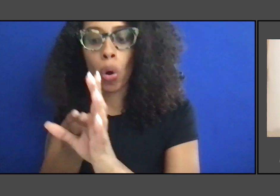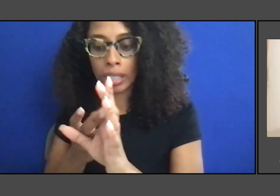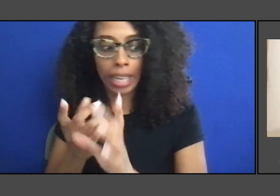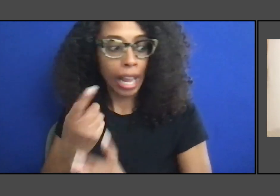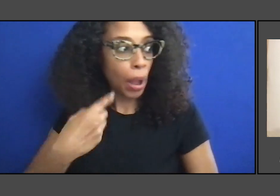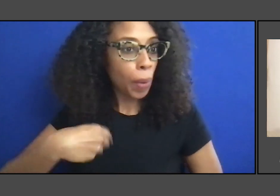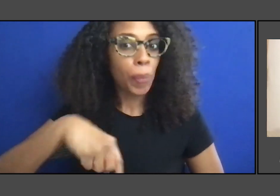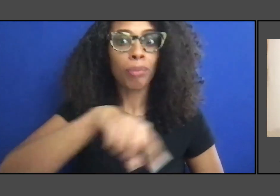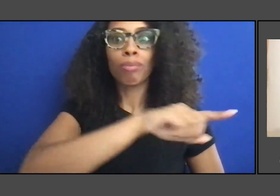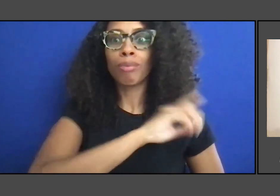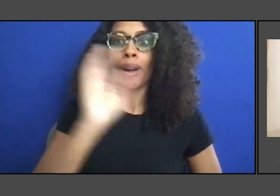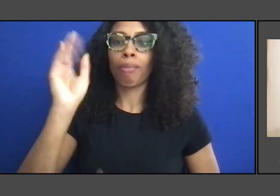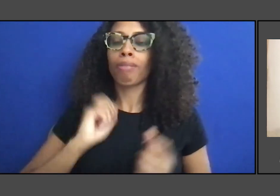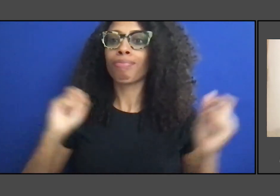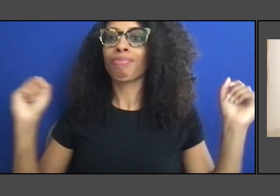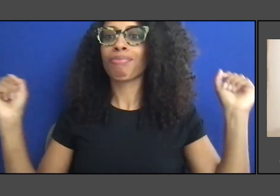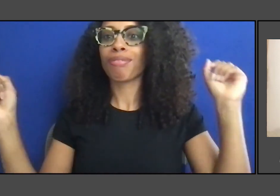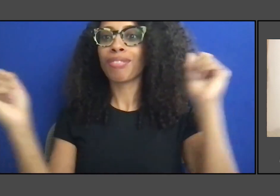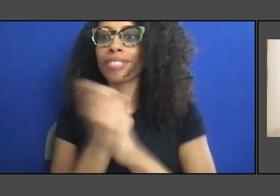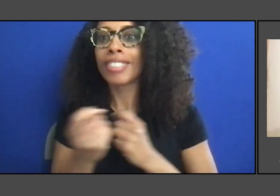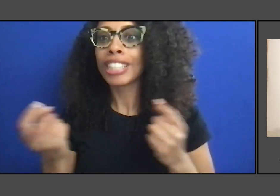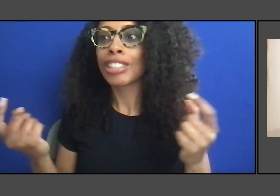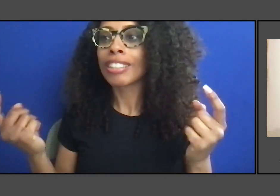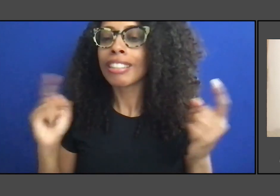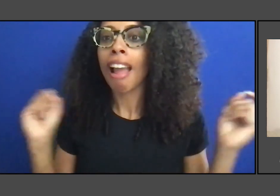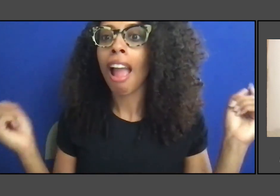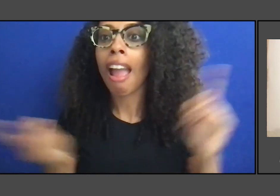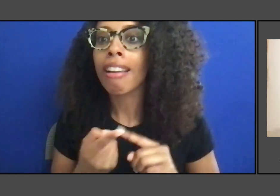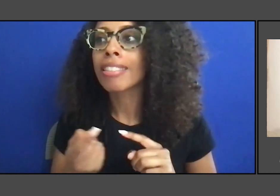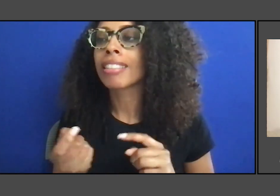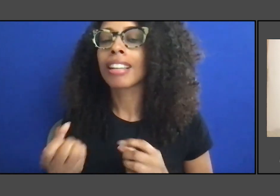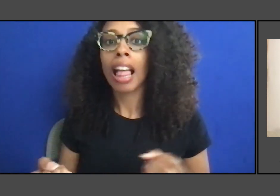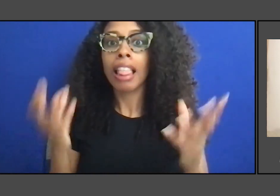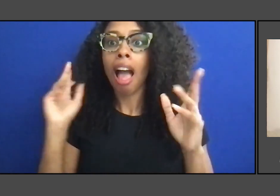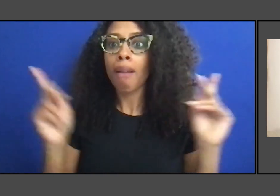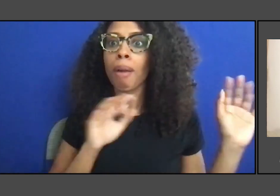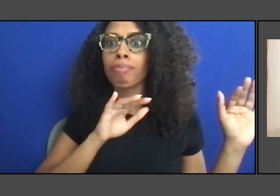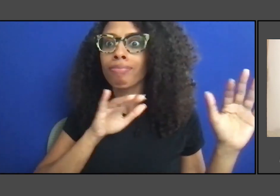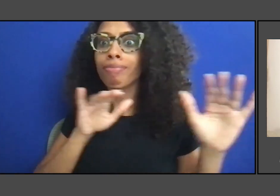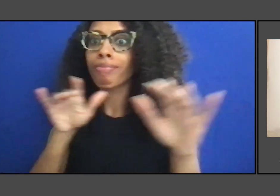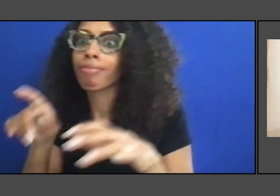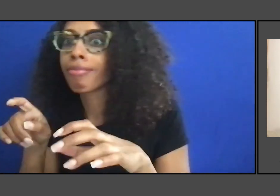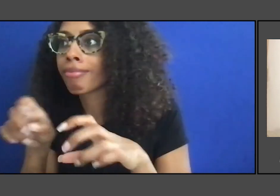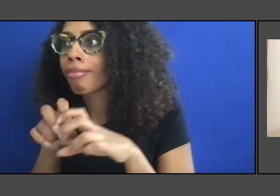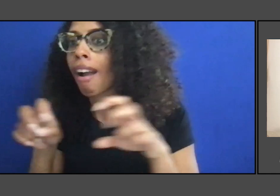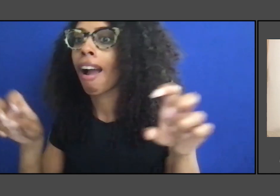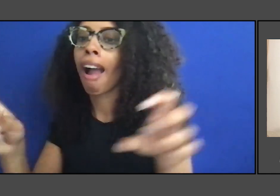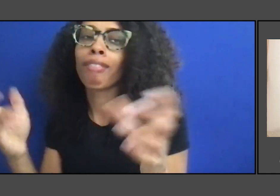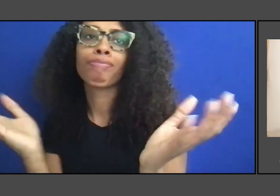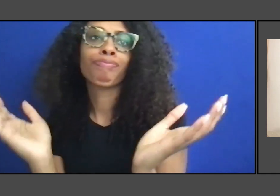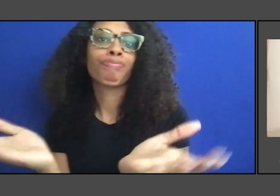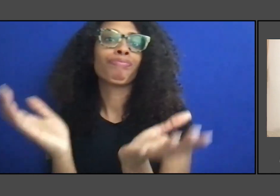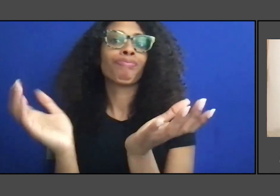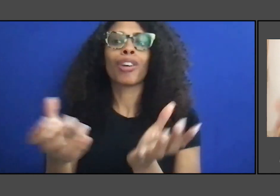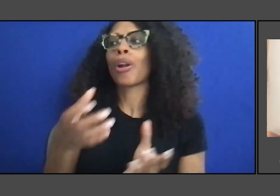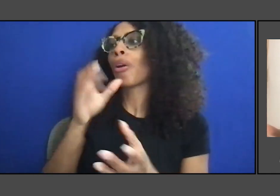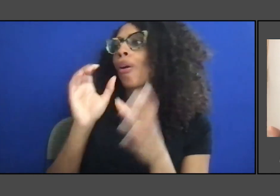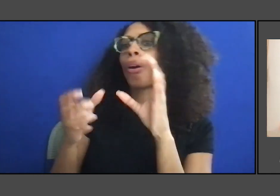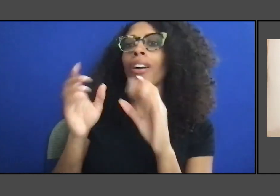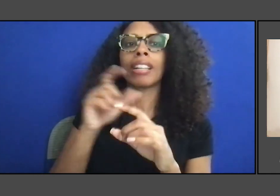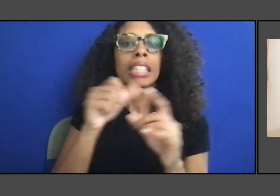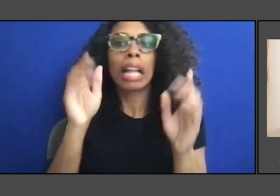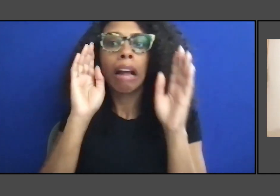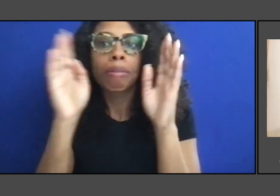there'll be a bunch of people there sitting around talking, drinking, and they won't get it. They're not going to get it, but we're going to get